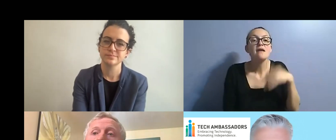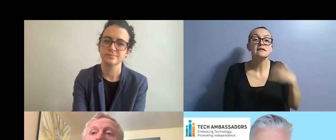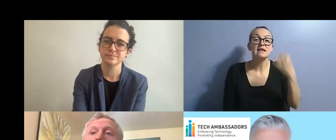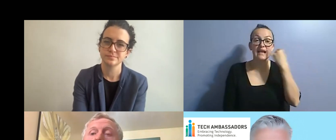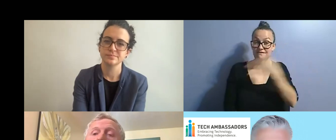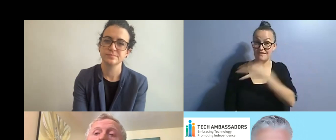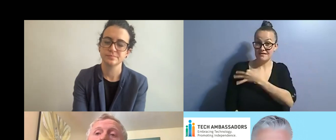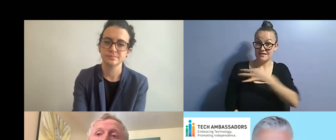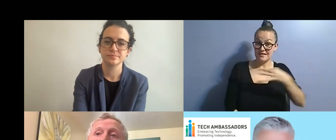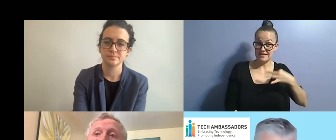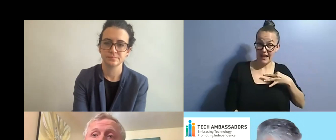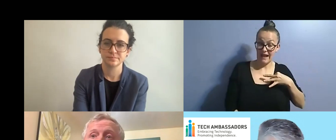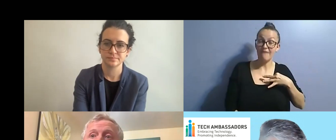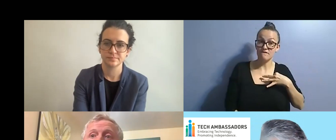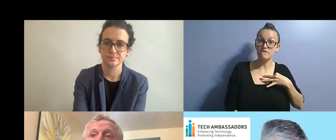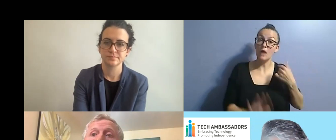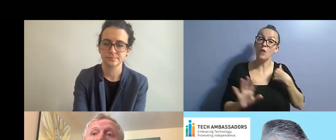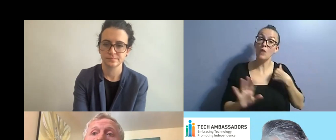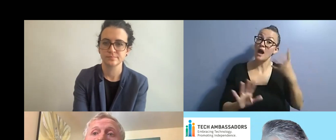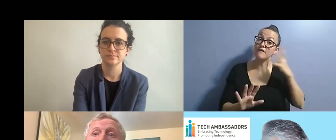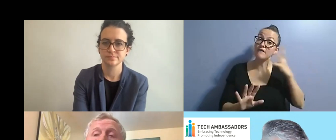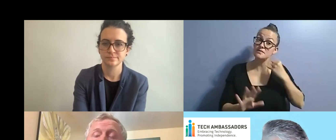did have staff,